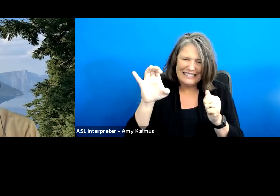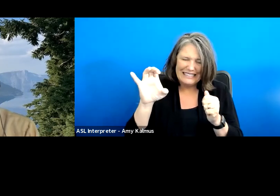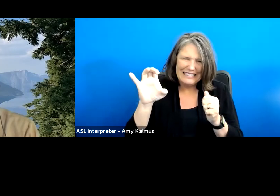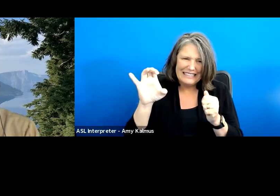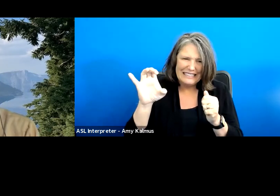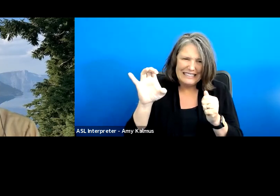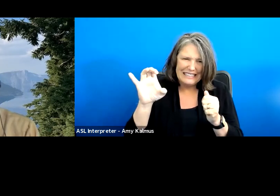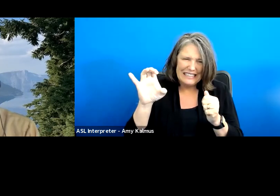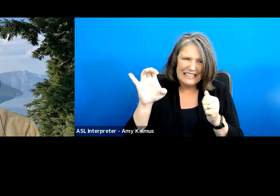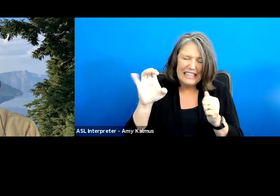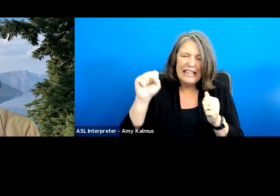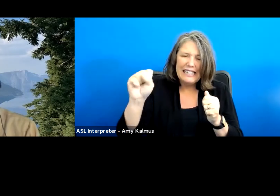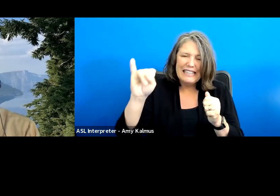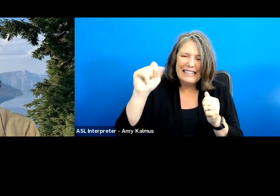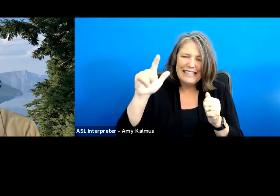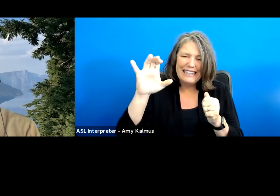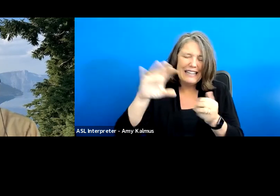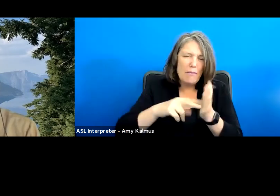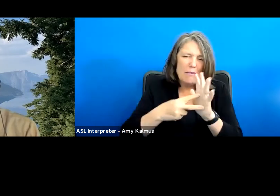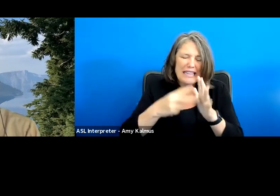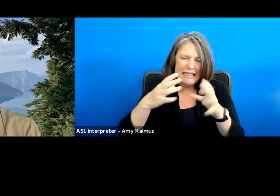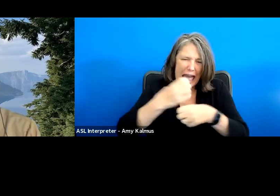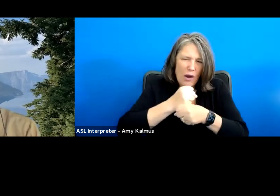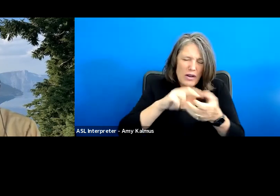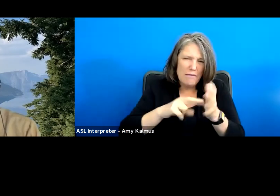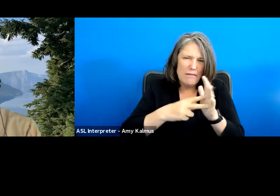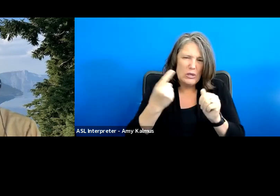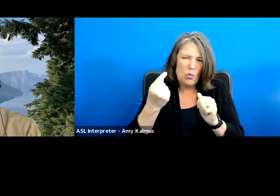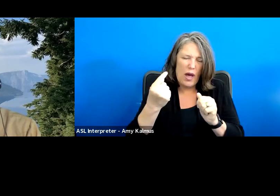What's the acronym SILC stand for?